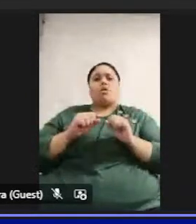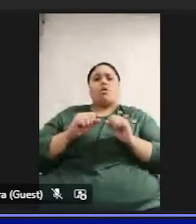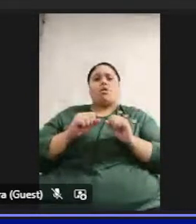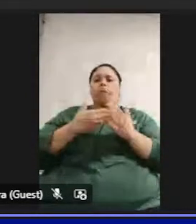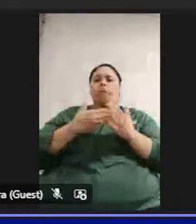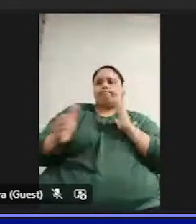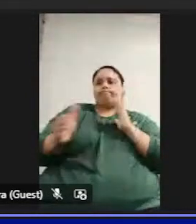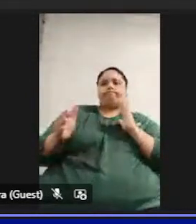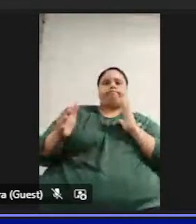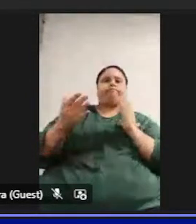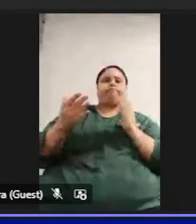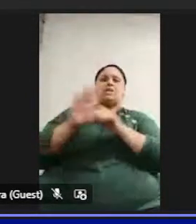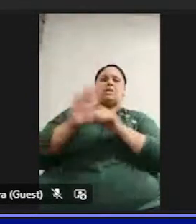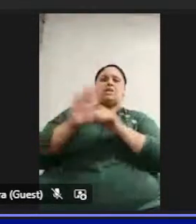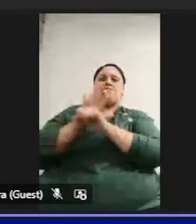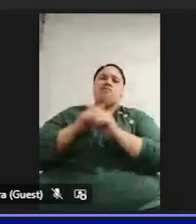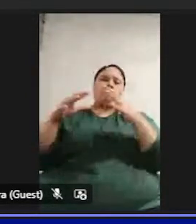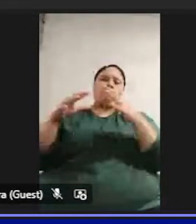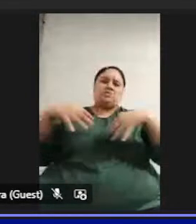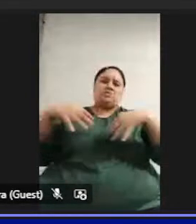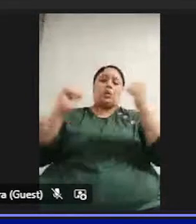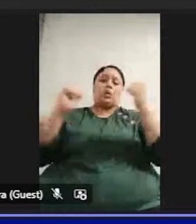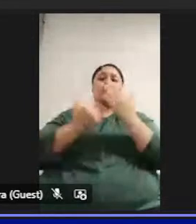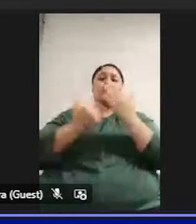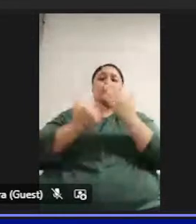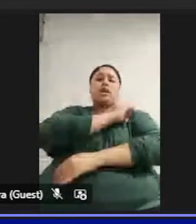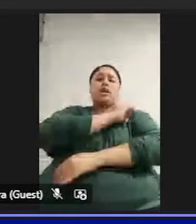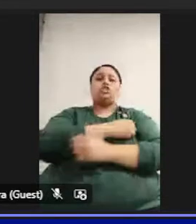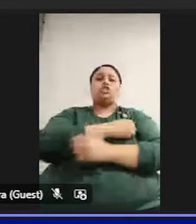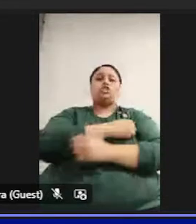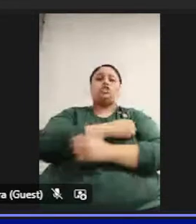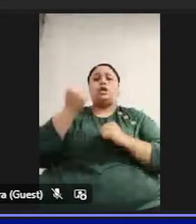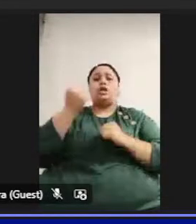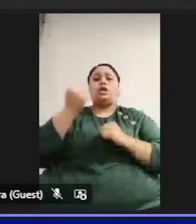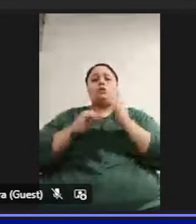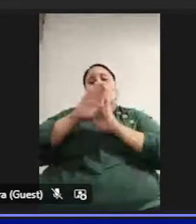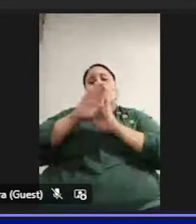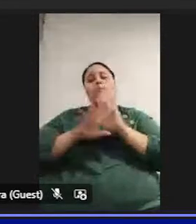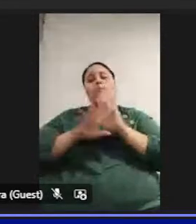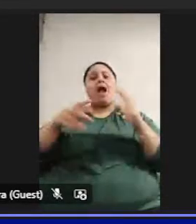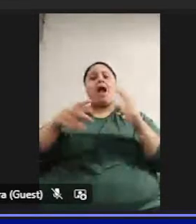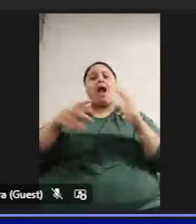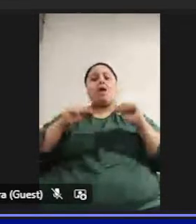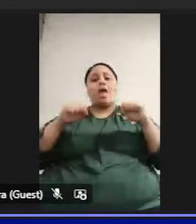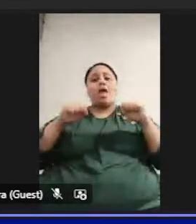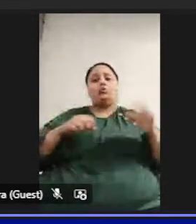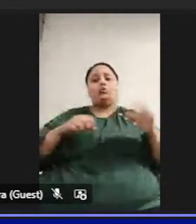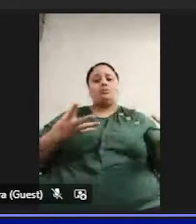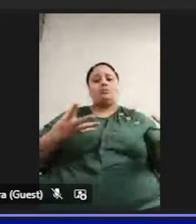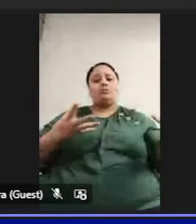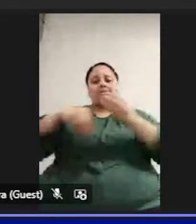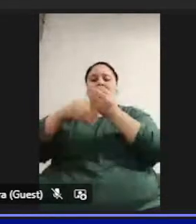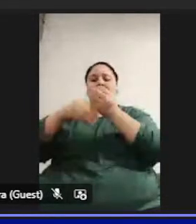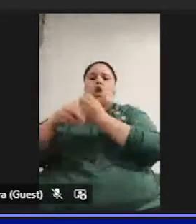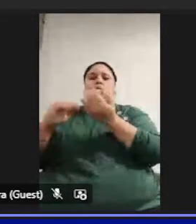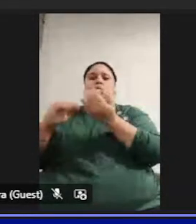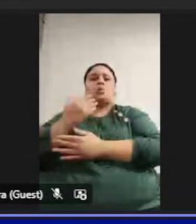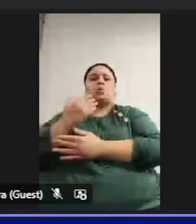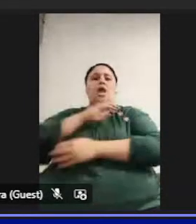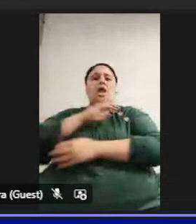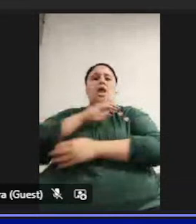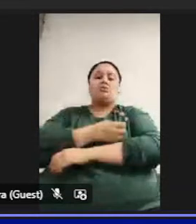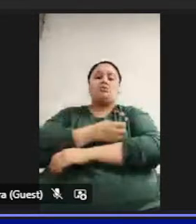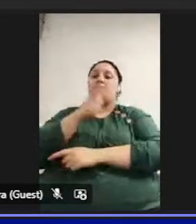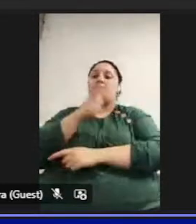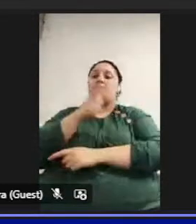energy generation program is really around how we enable new energy onto the grid, whether that be public sector energy.